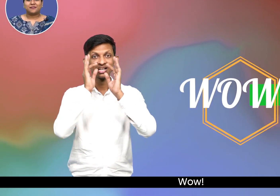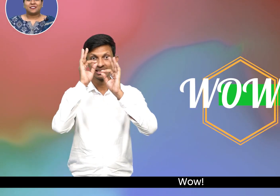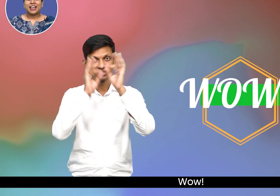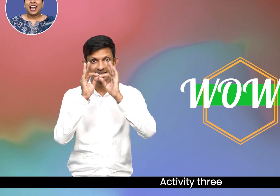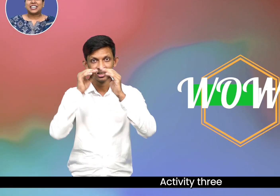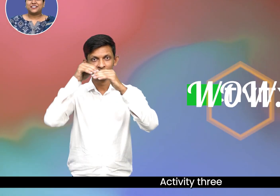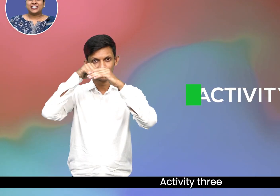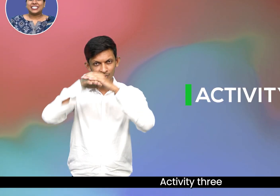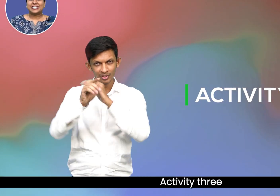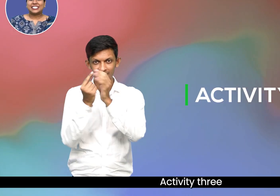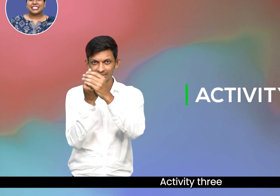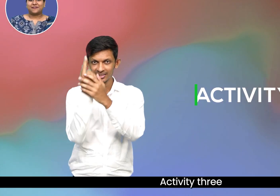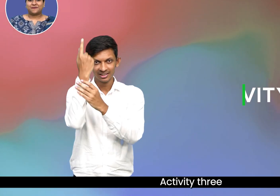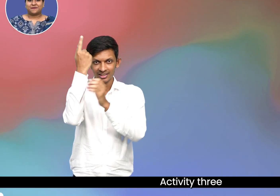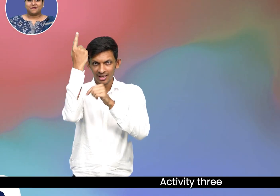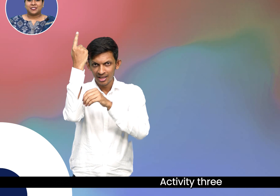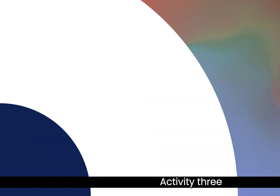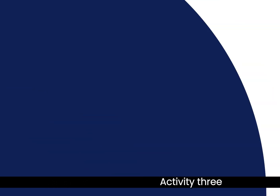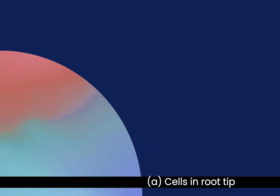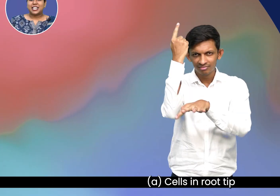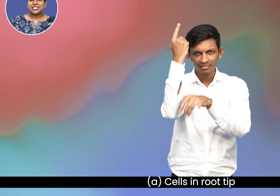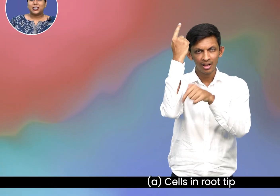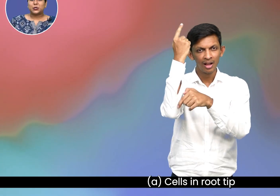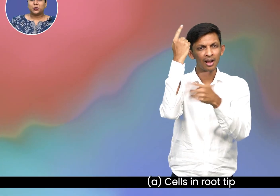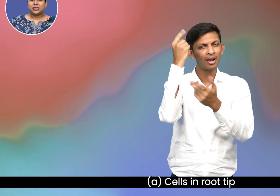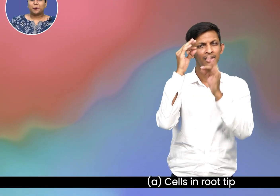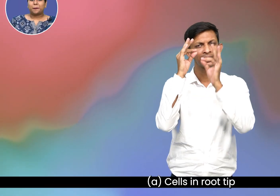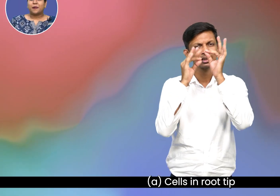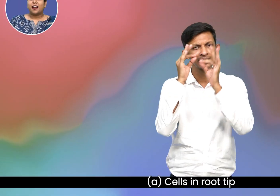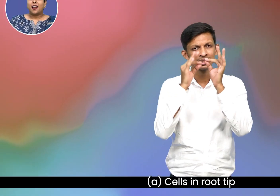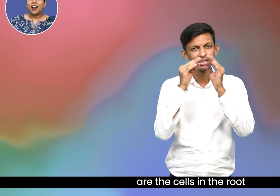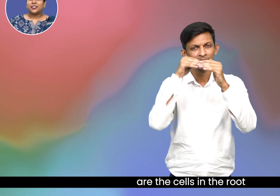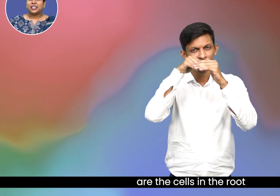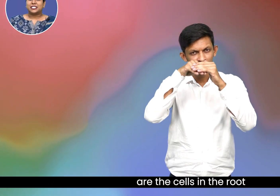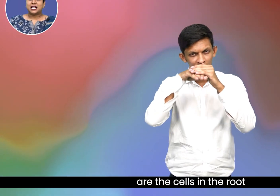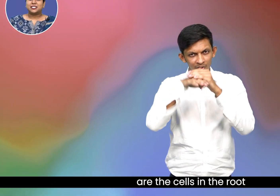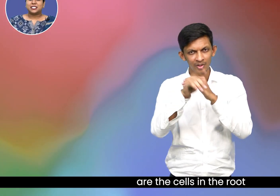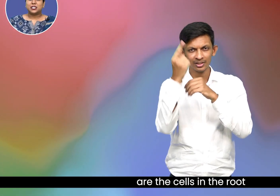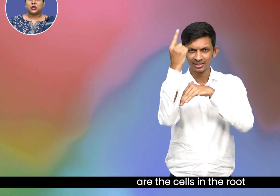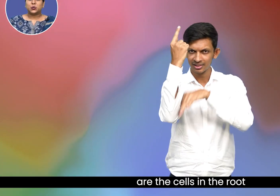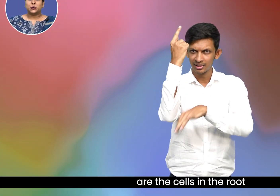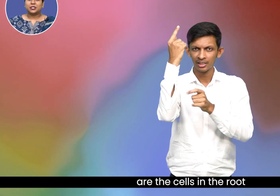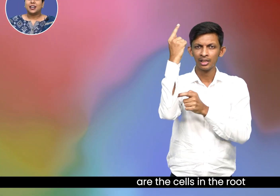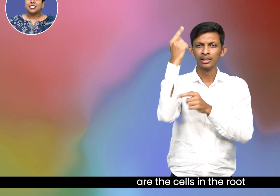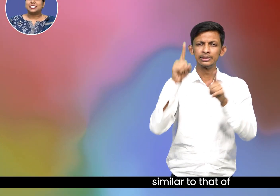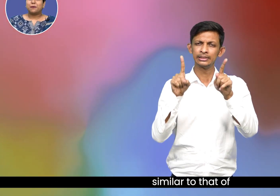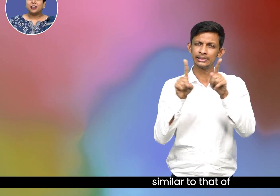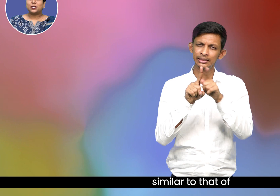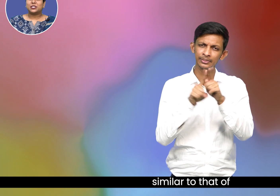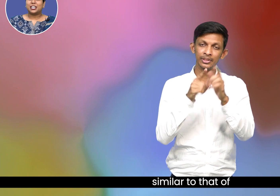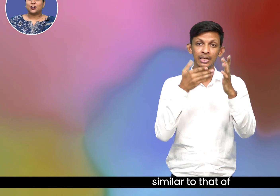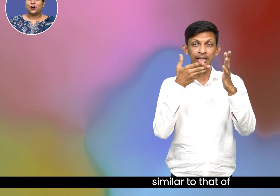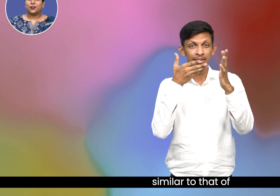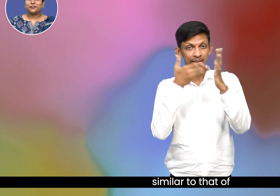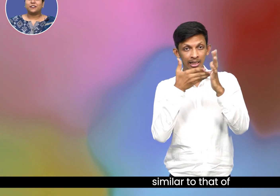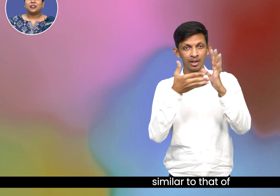Wow! Activity 3. Cells in root tip are the cells in the root similar